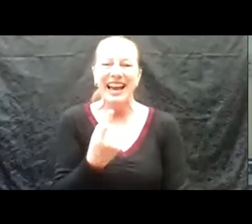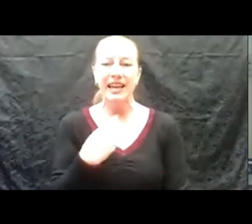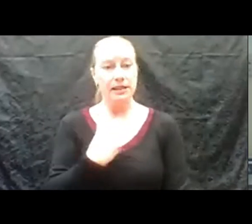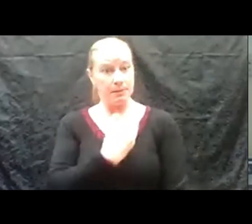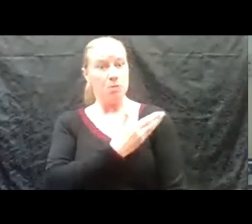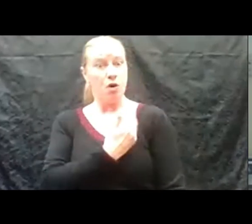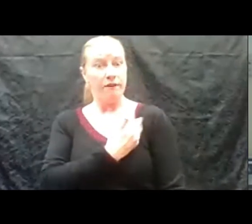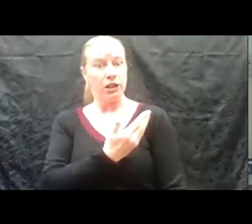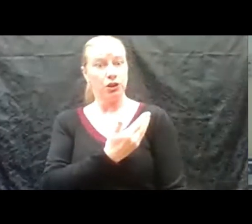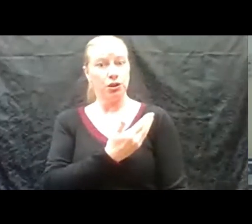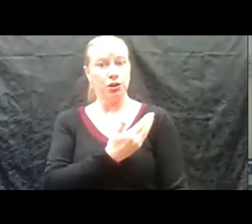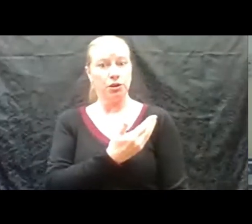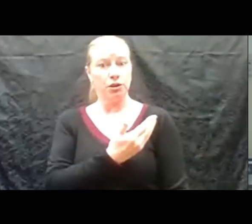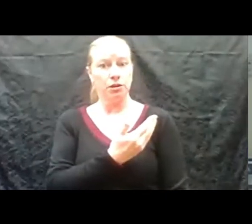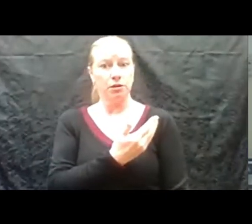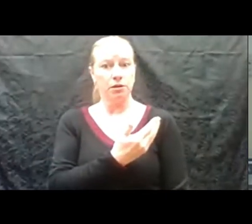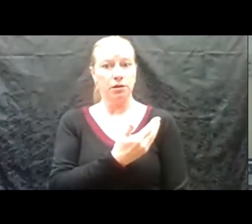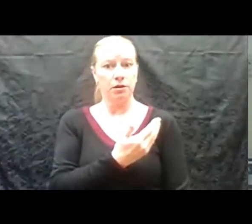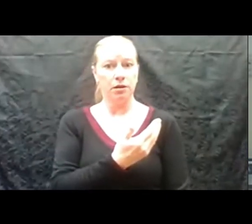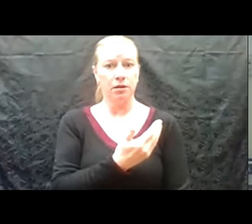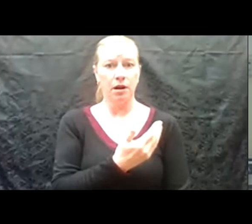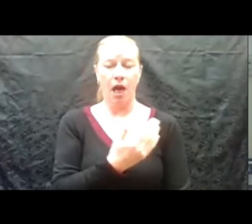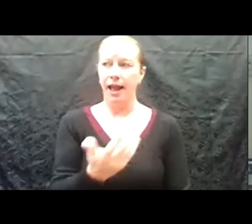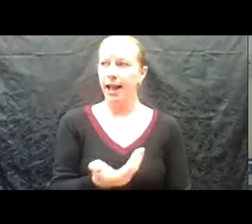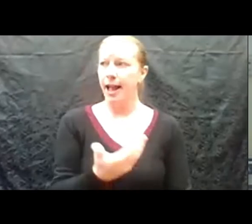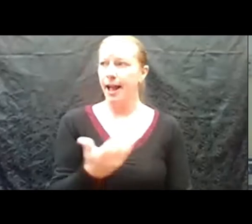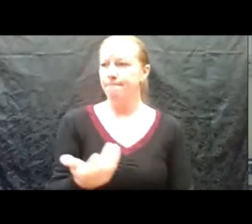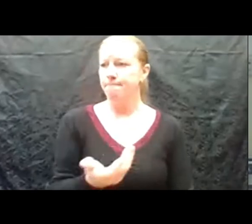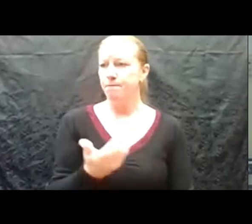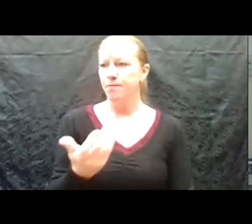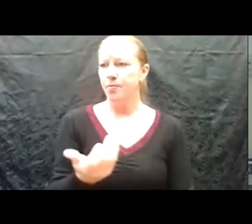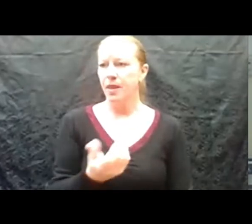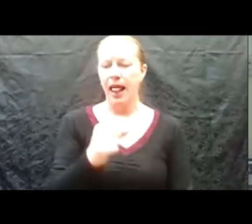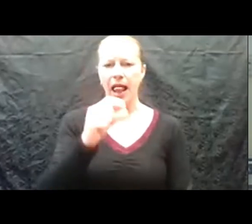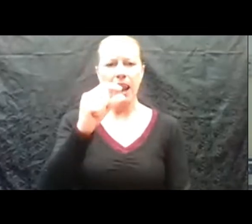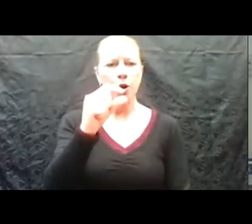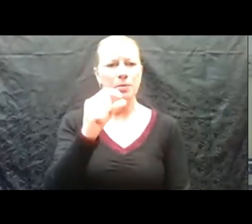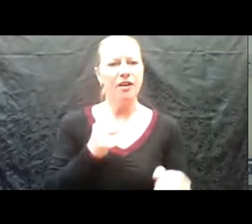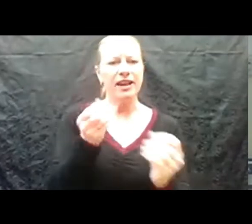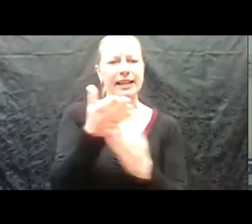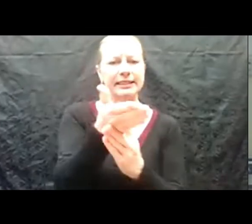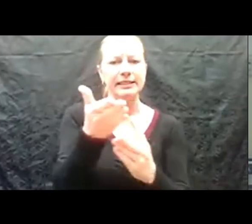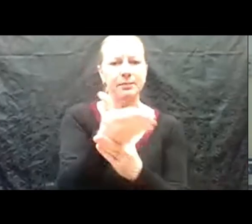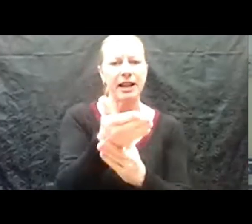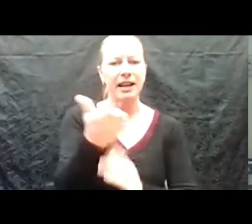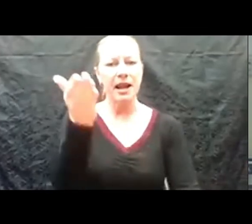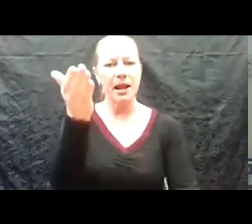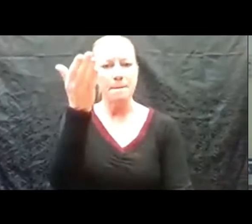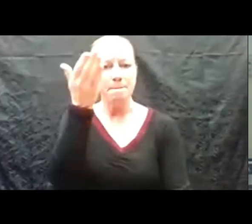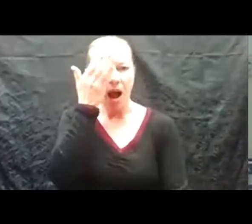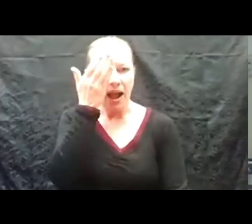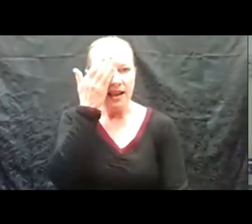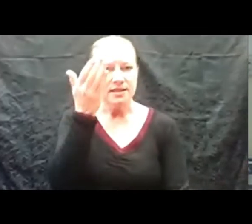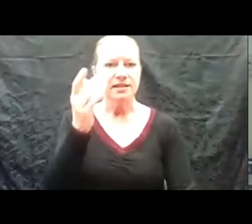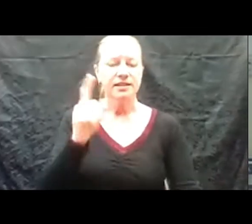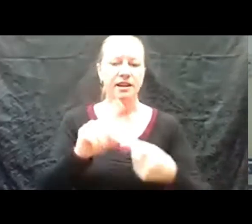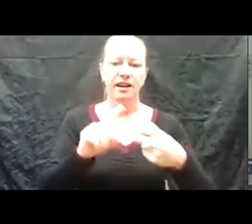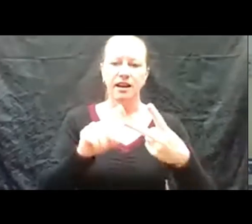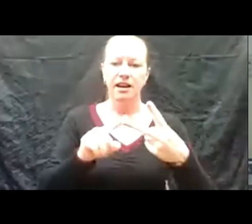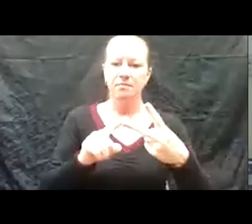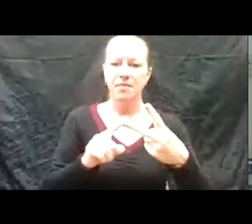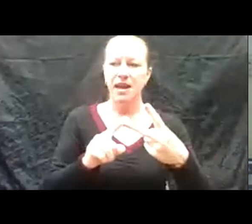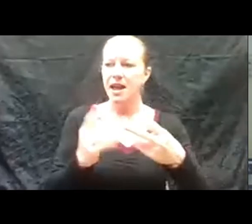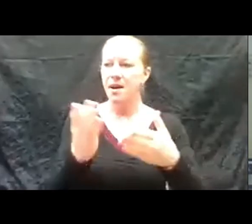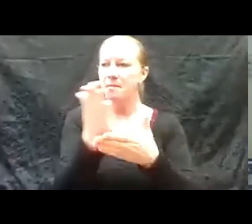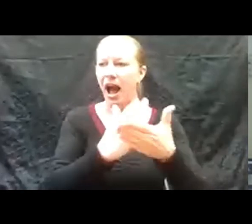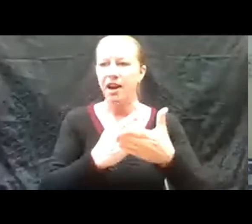privilege, you know, giving a little bit of accessibility advice and being part of